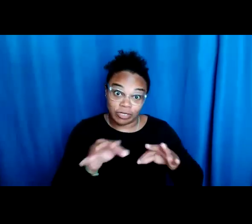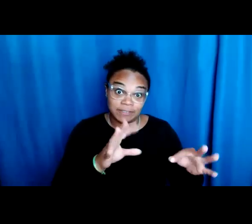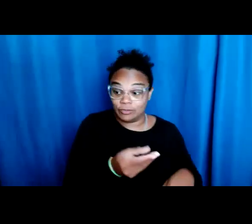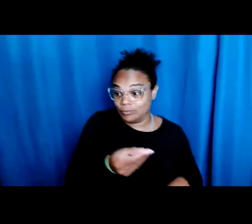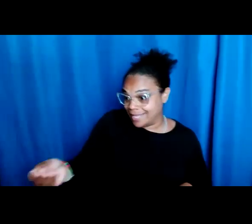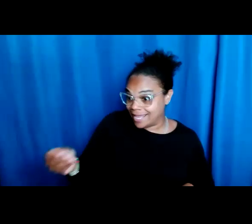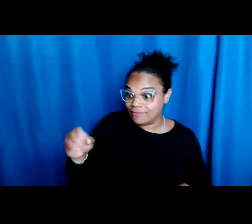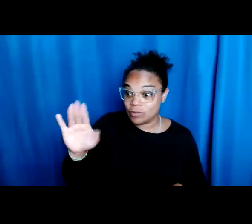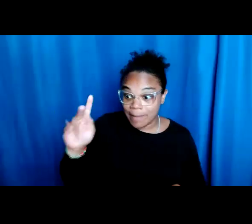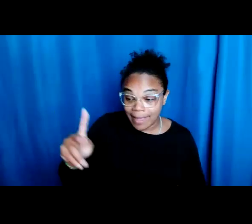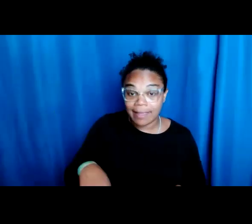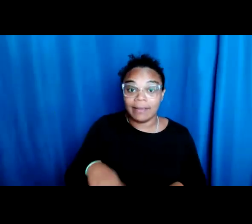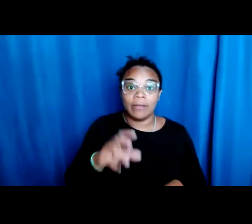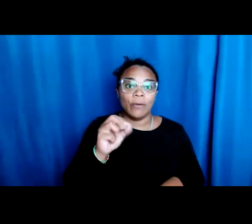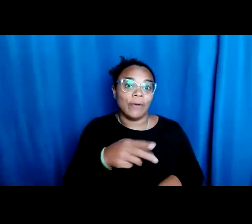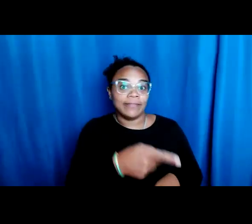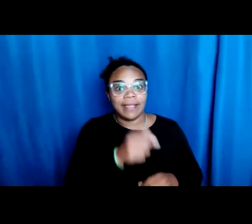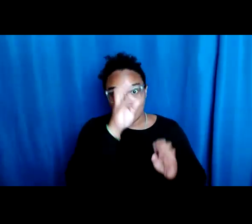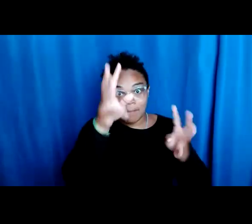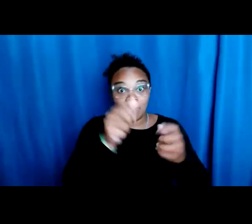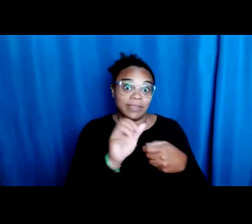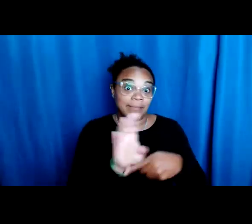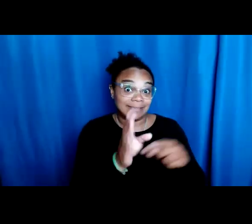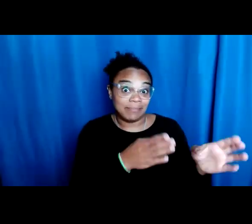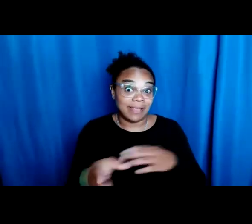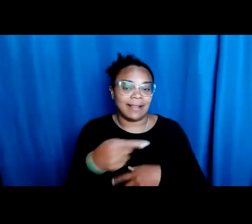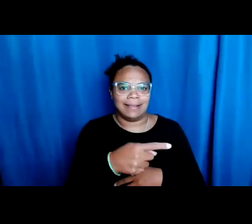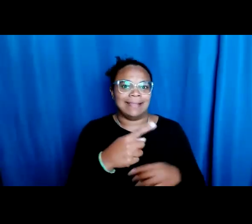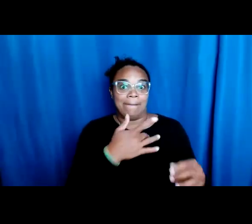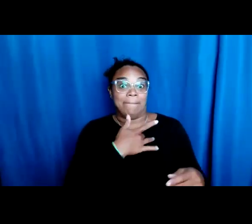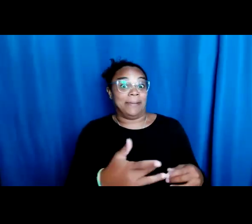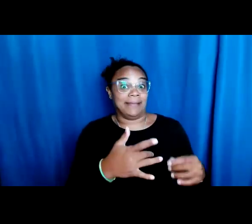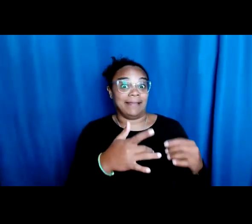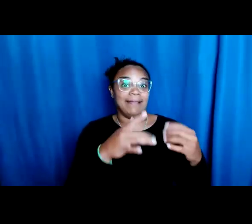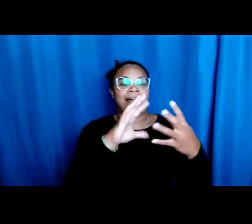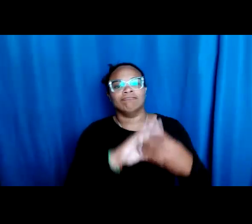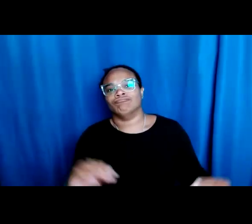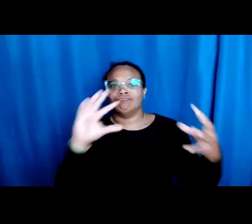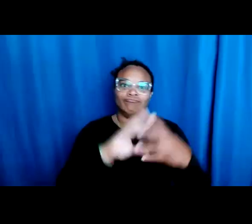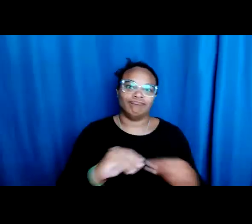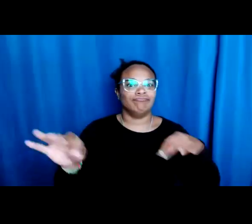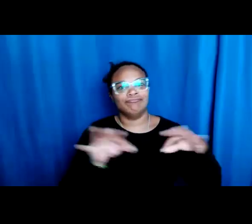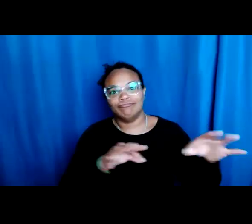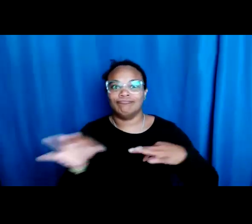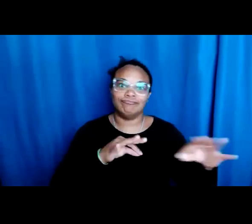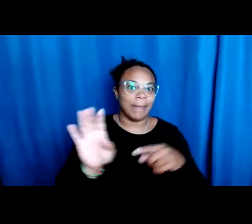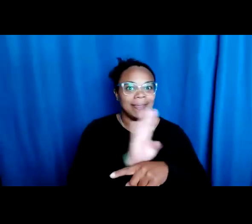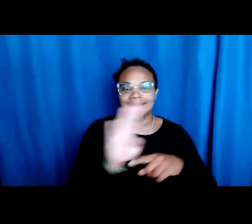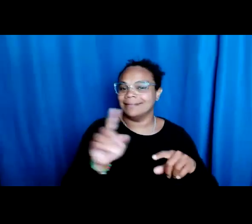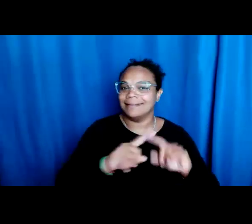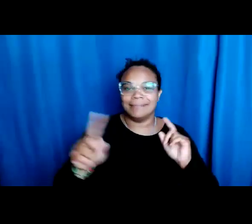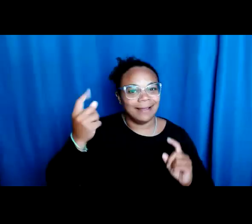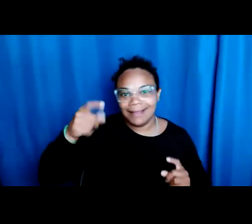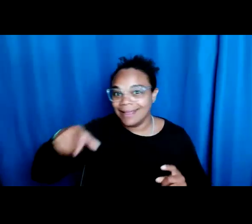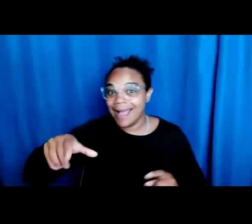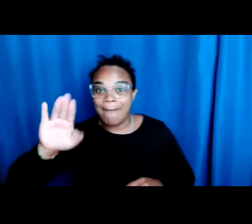these business plans, most of them want to tell the story of their business. The bank wants to get to the